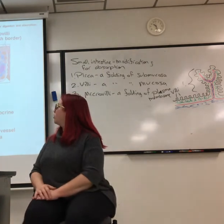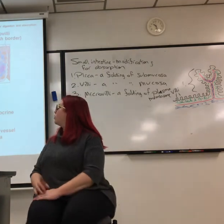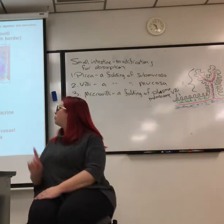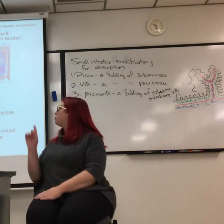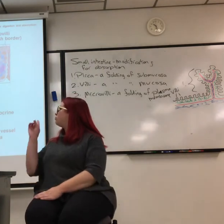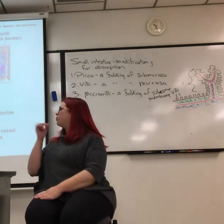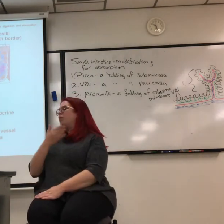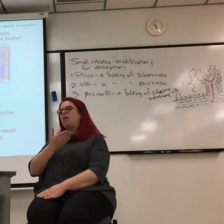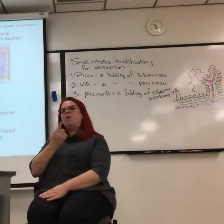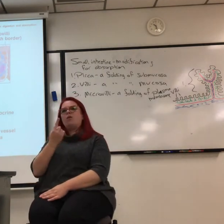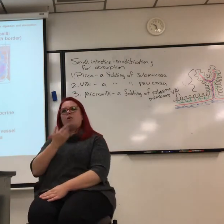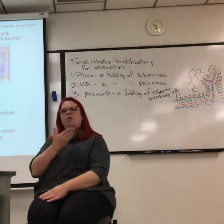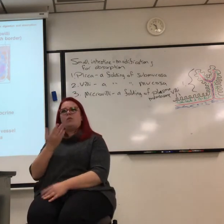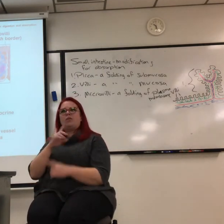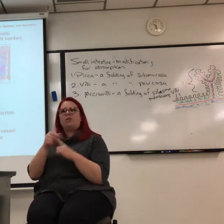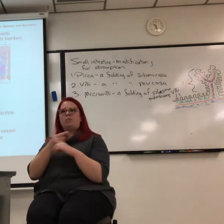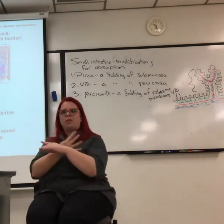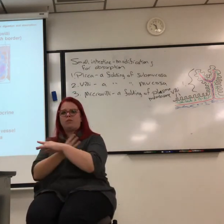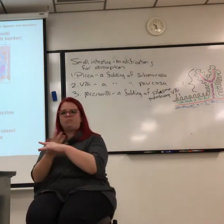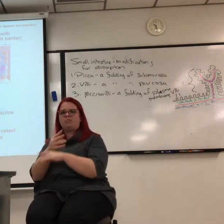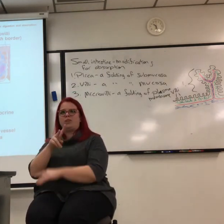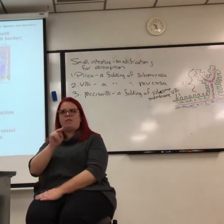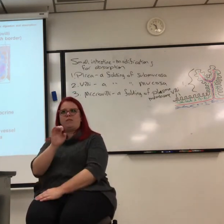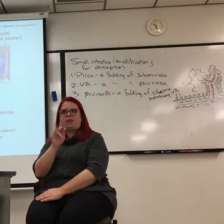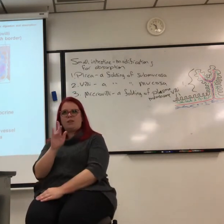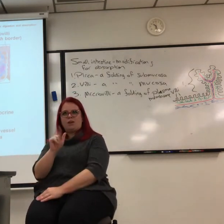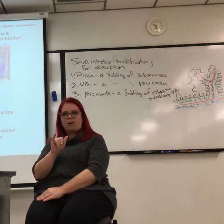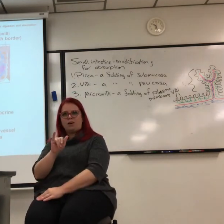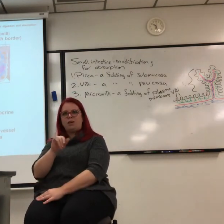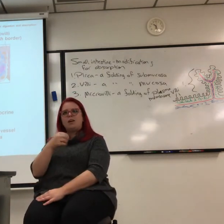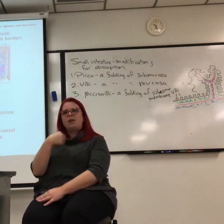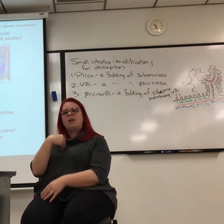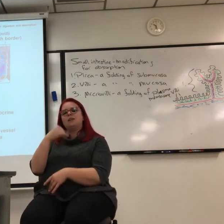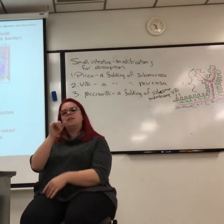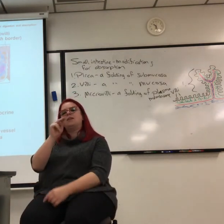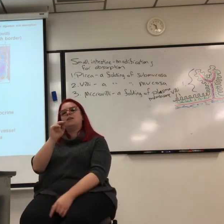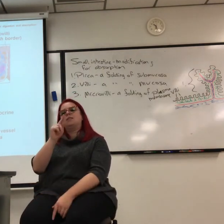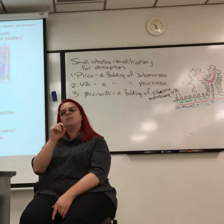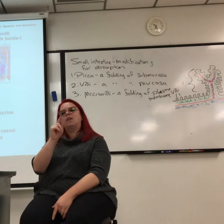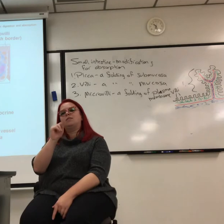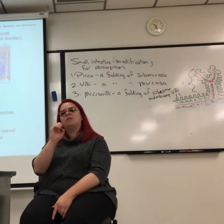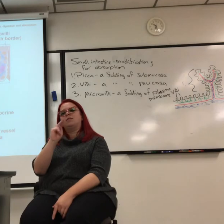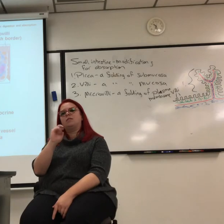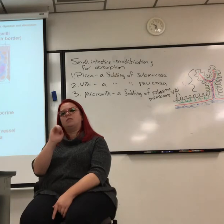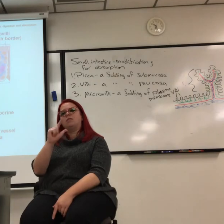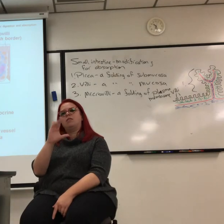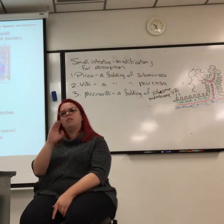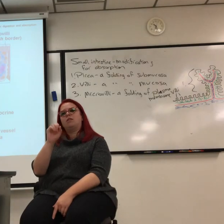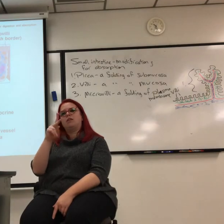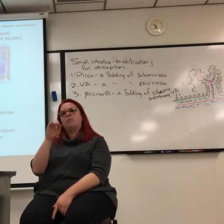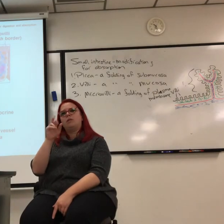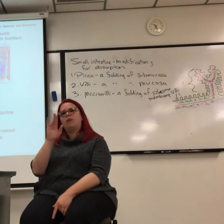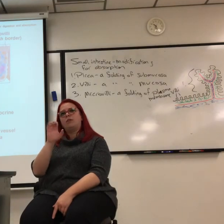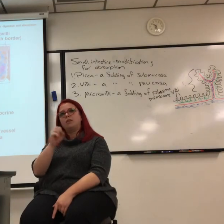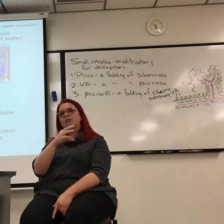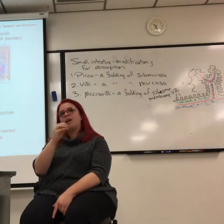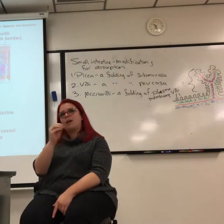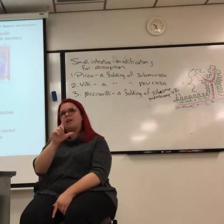One thing about the villi, it contains the intestinal capillaries and lacteal. I think I mentioned that before.